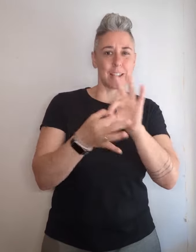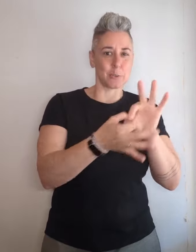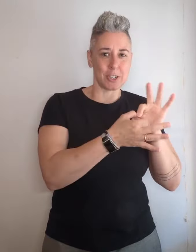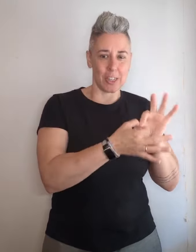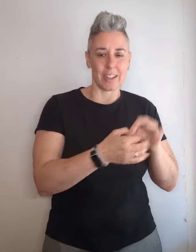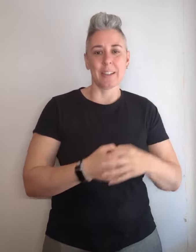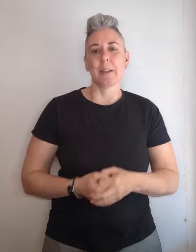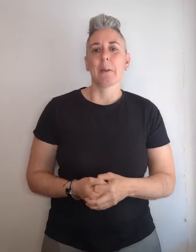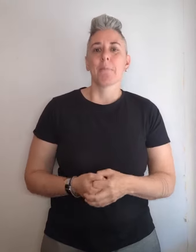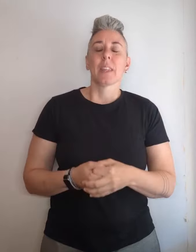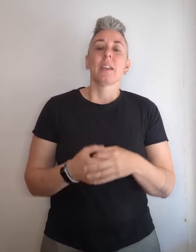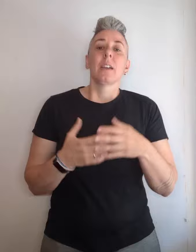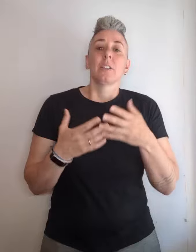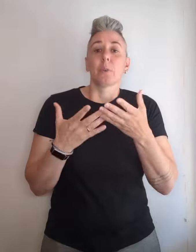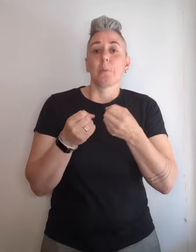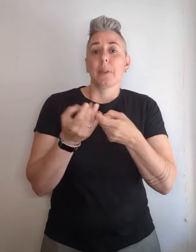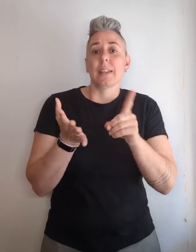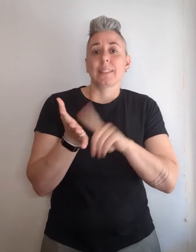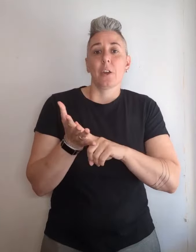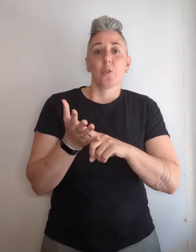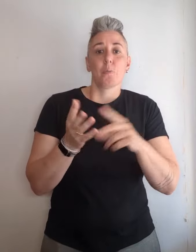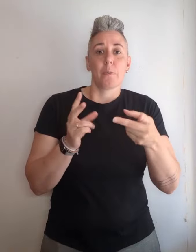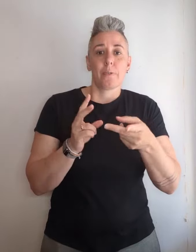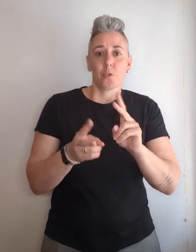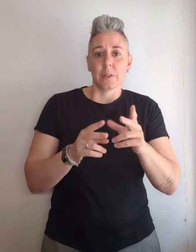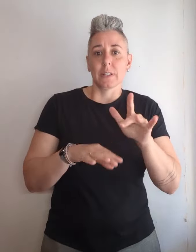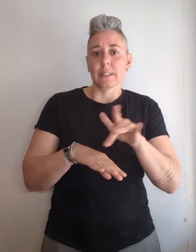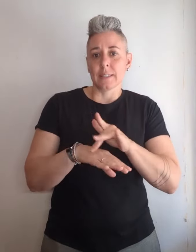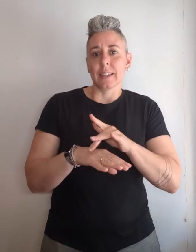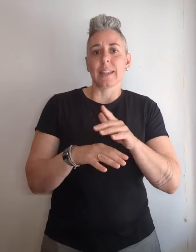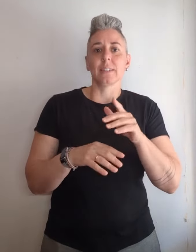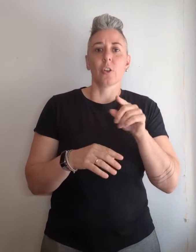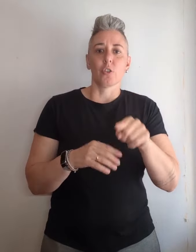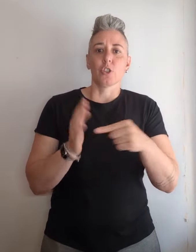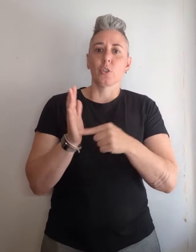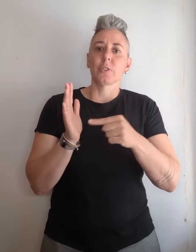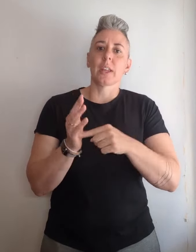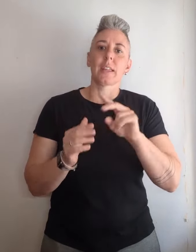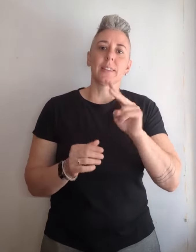to each other. So the BSL performance is on Tuesday